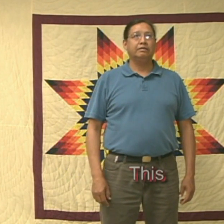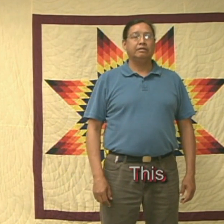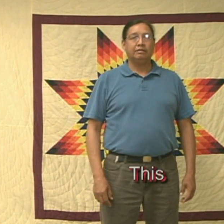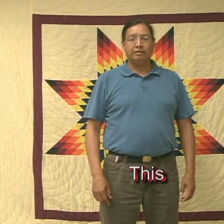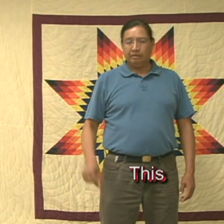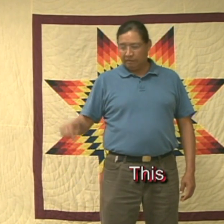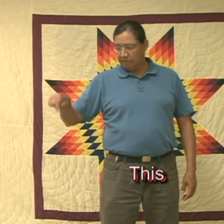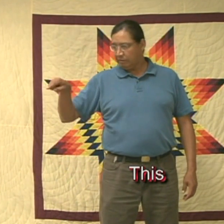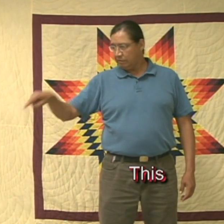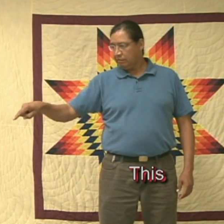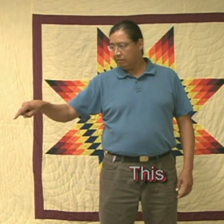There.